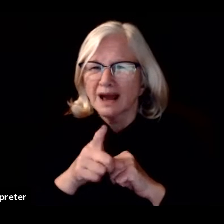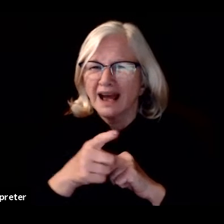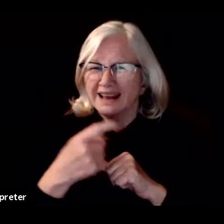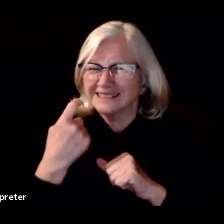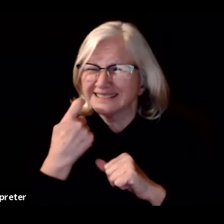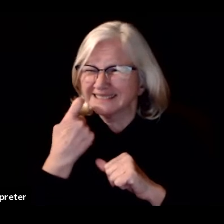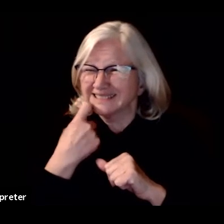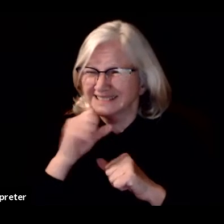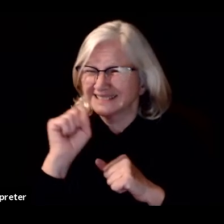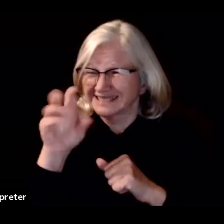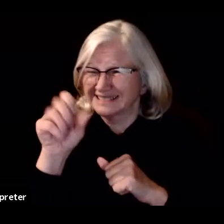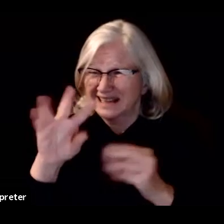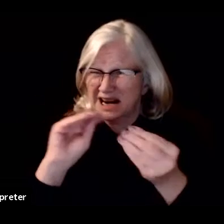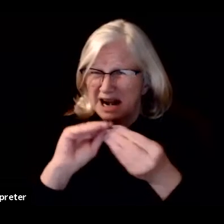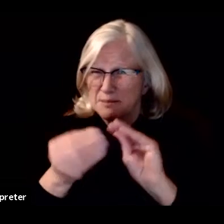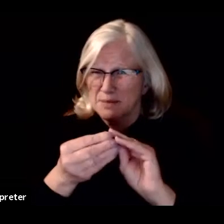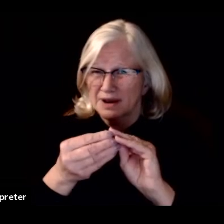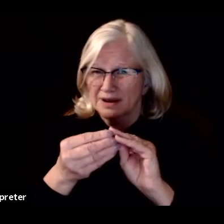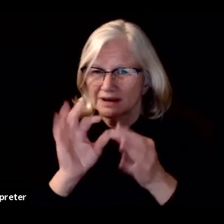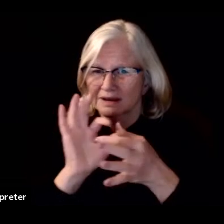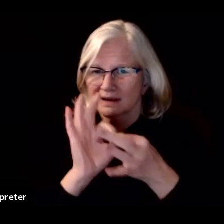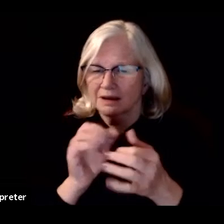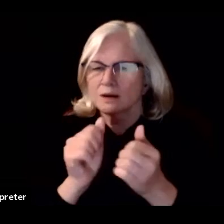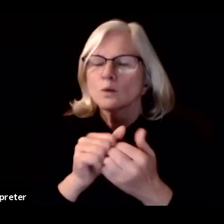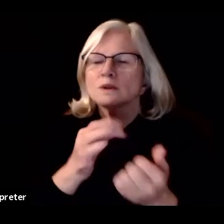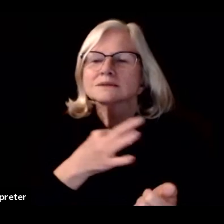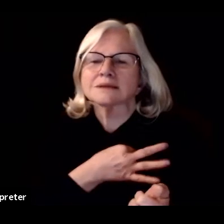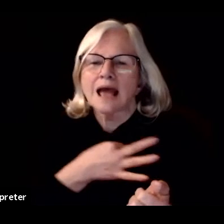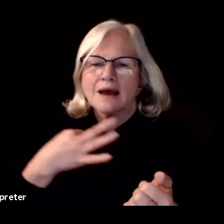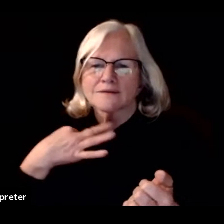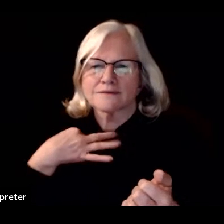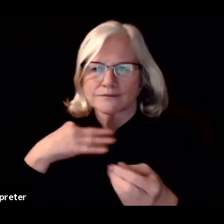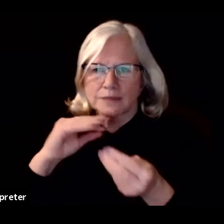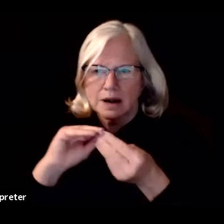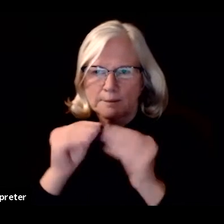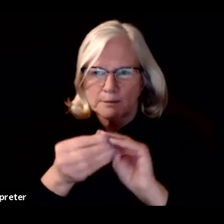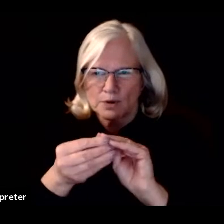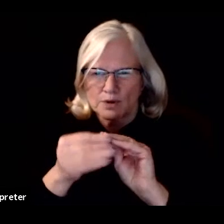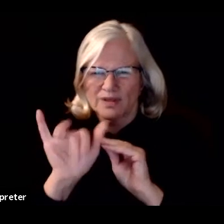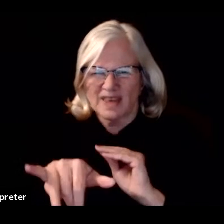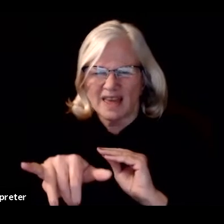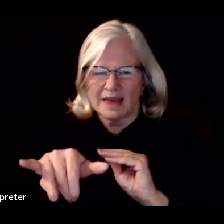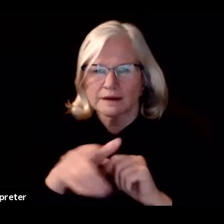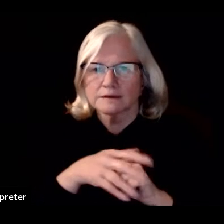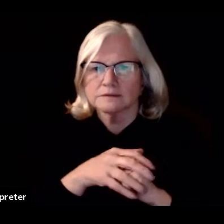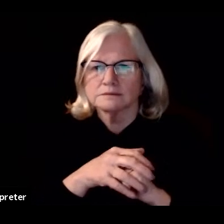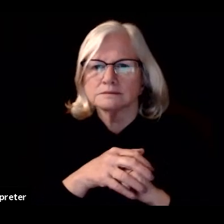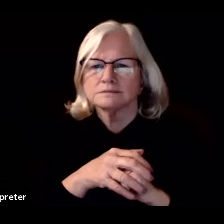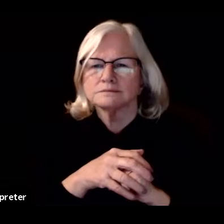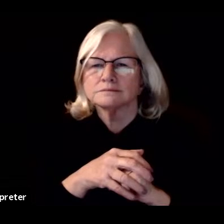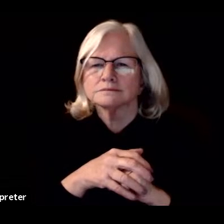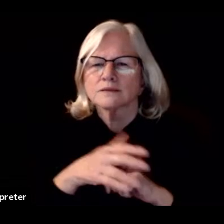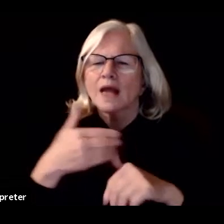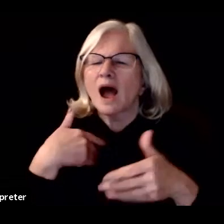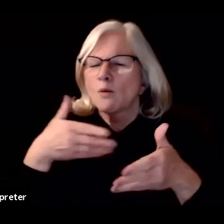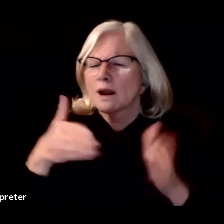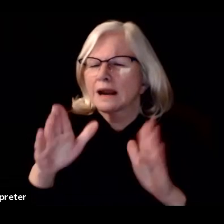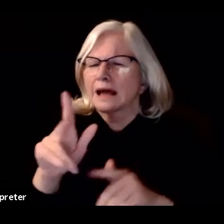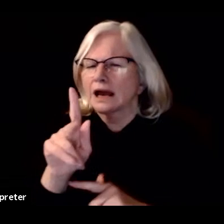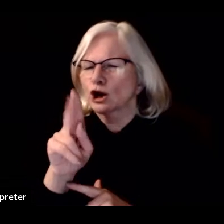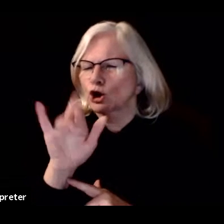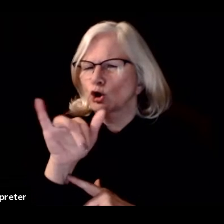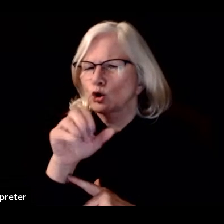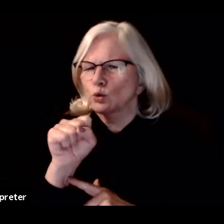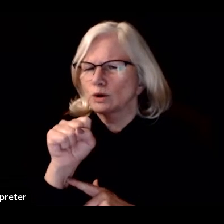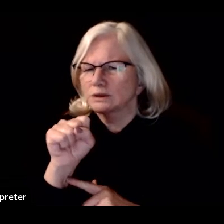will let Chris speak to the CBC study, which, as you know, was work done by our team here in Minnesota. So, Chris, would you